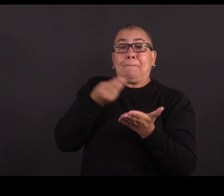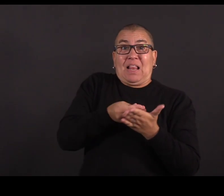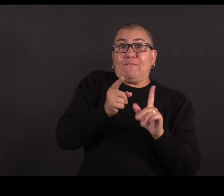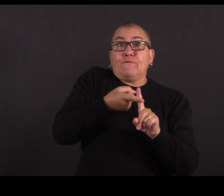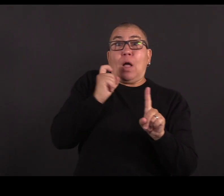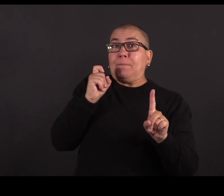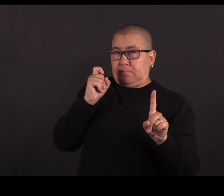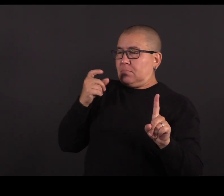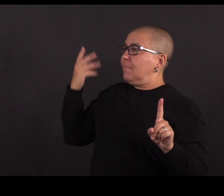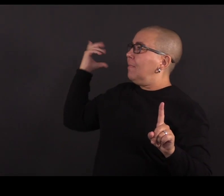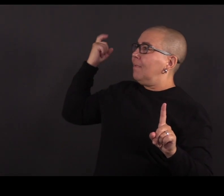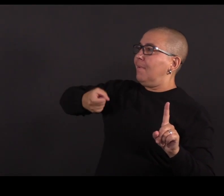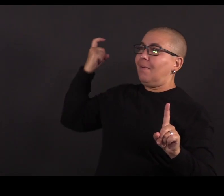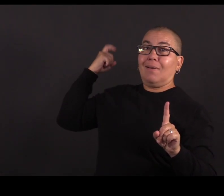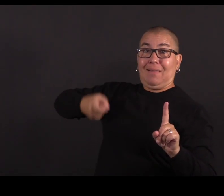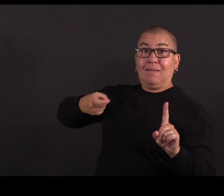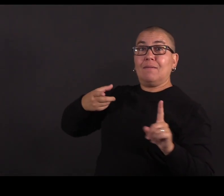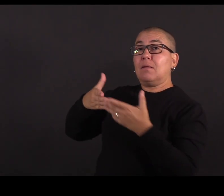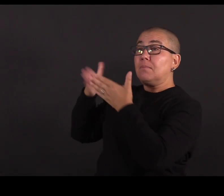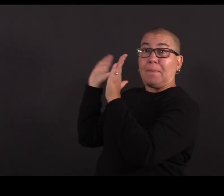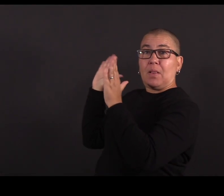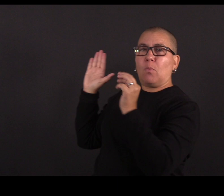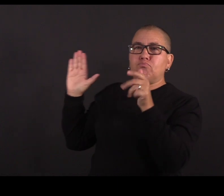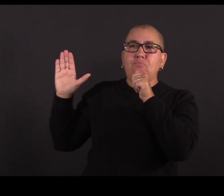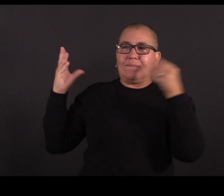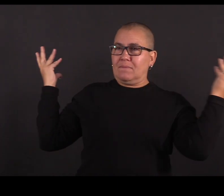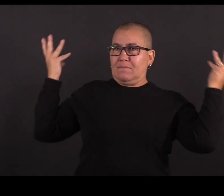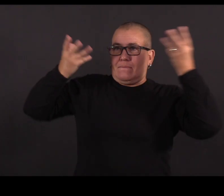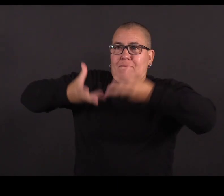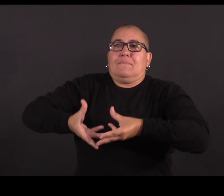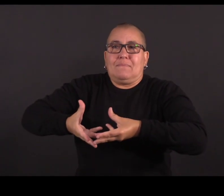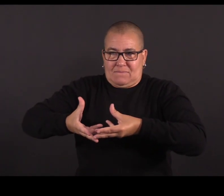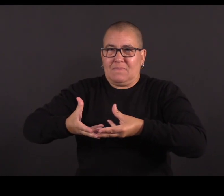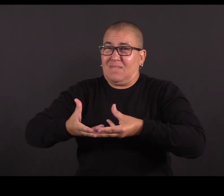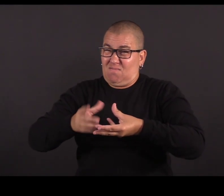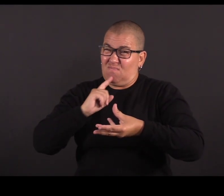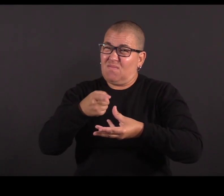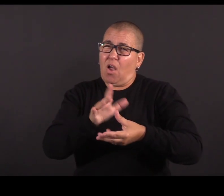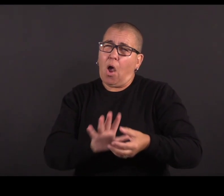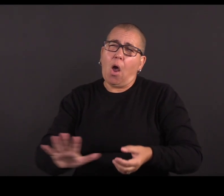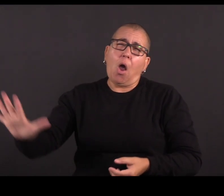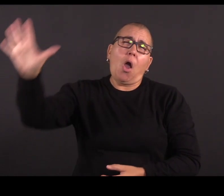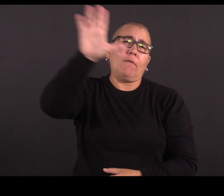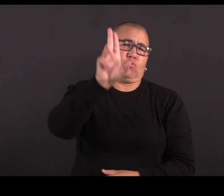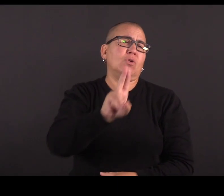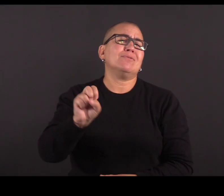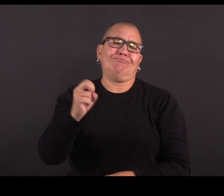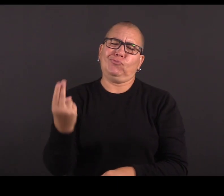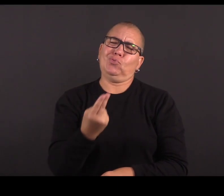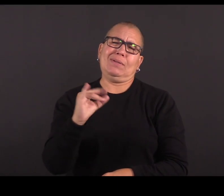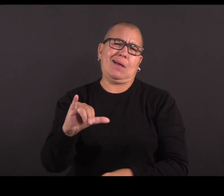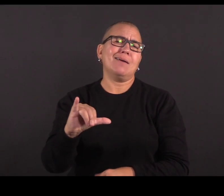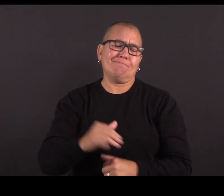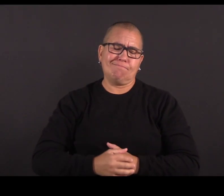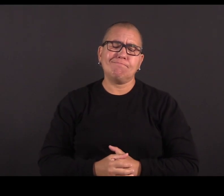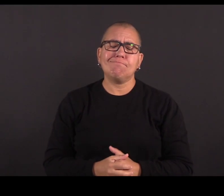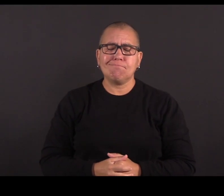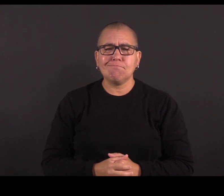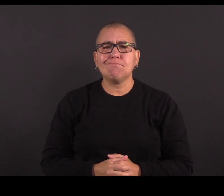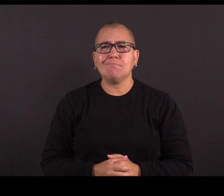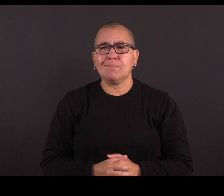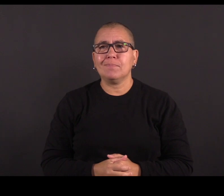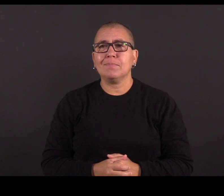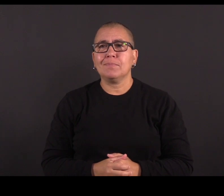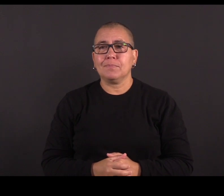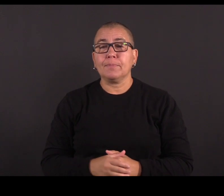This model has been replicated in many communities across the country. A link to the toolkit is included